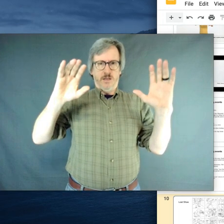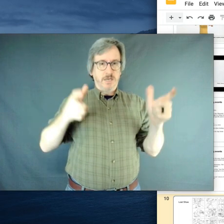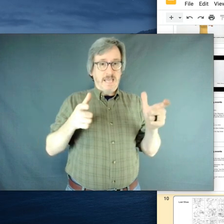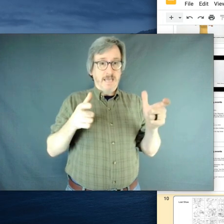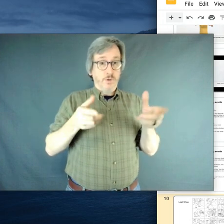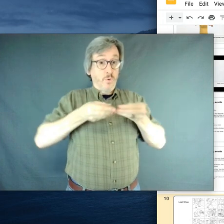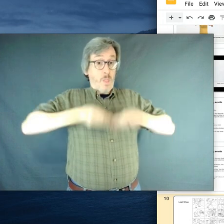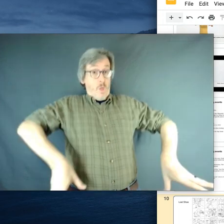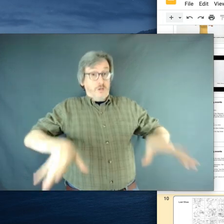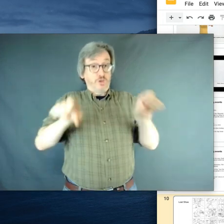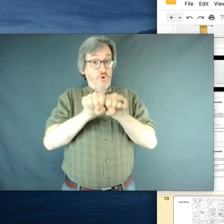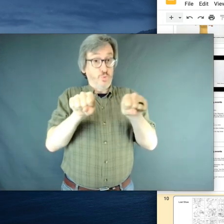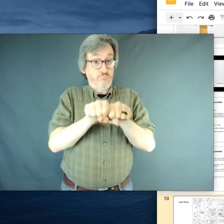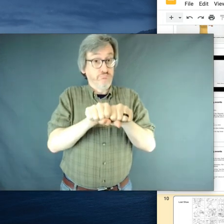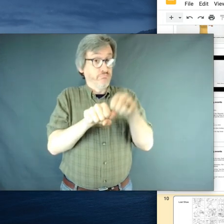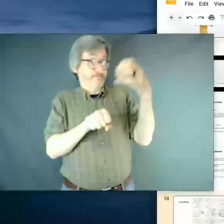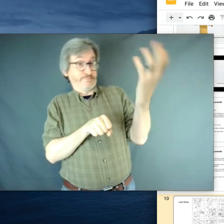a little kid.